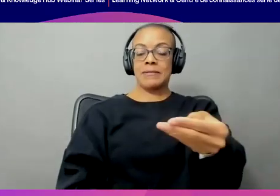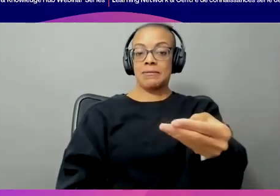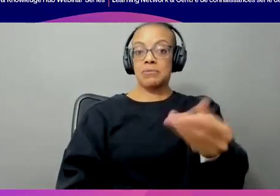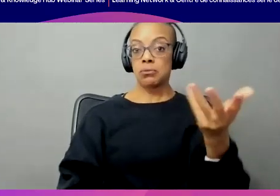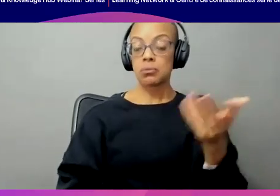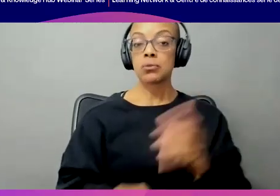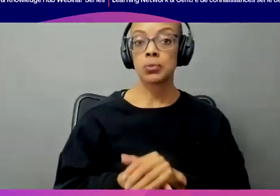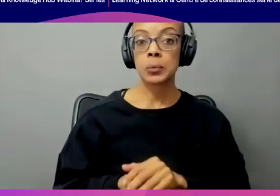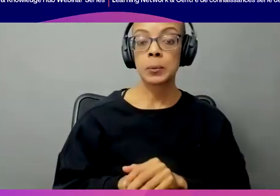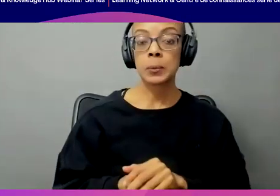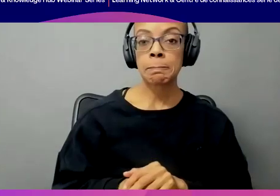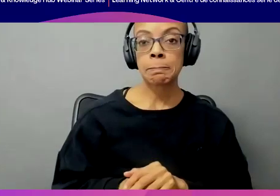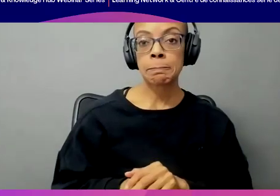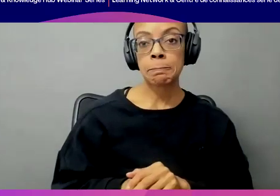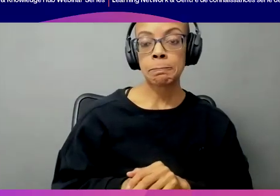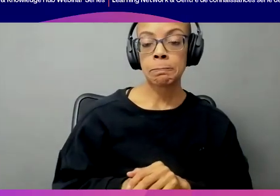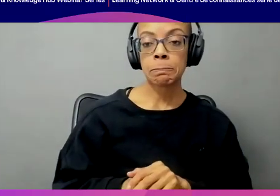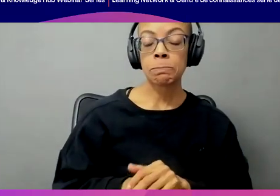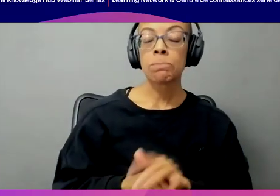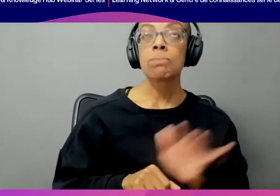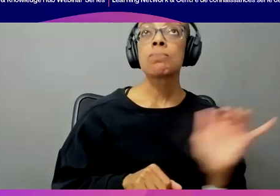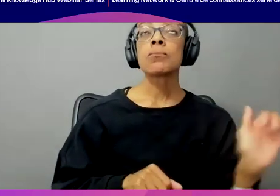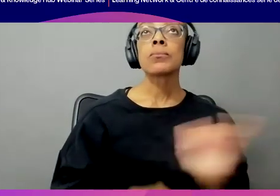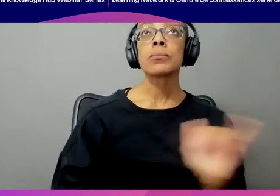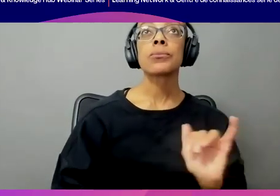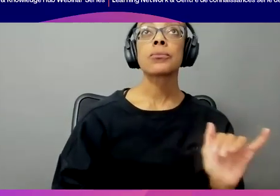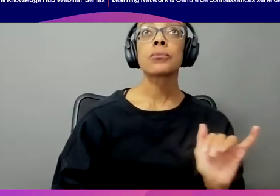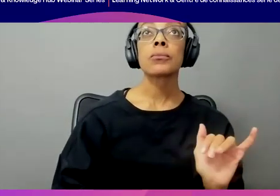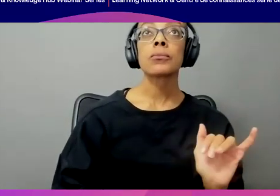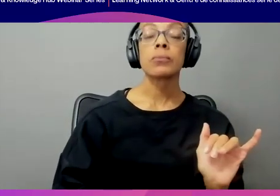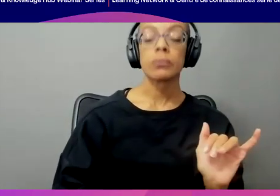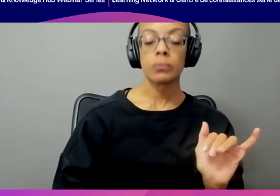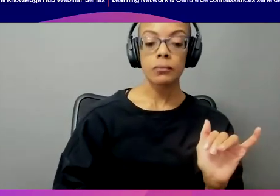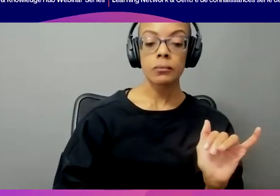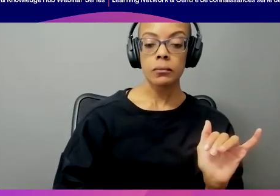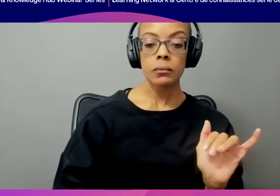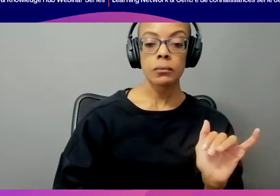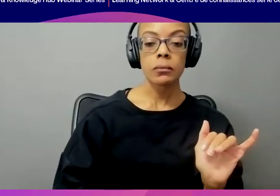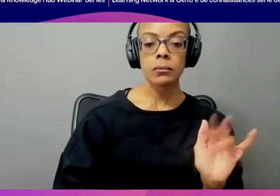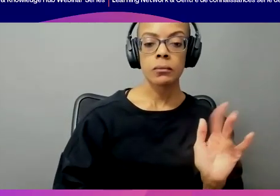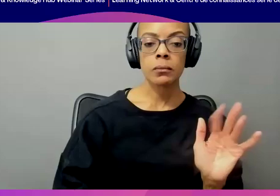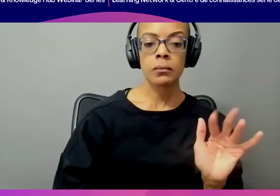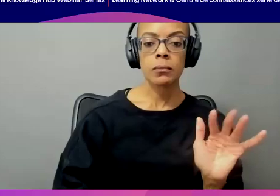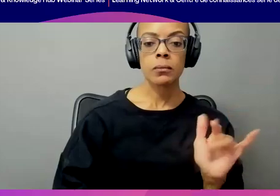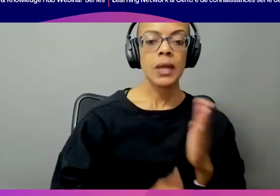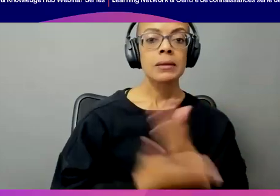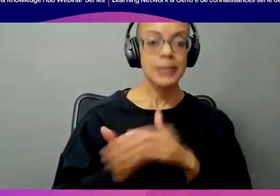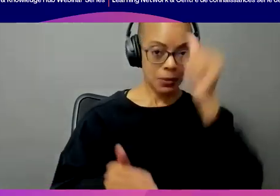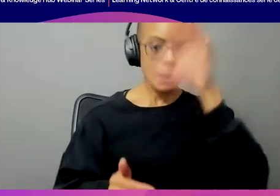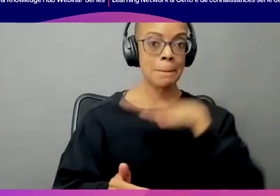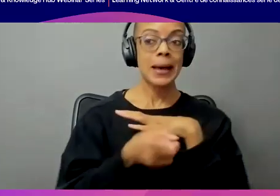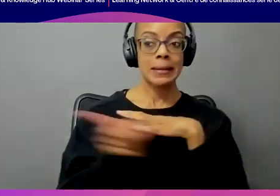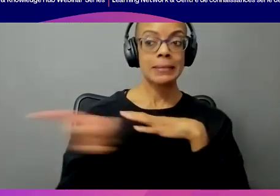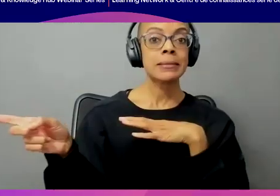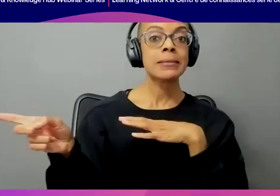seeing in the data. Also, I think that some of the guys, and this is probably not uncommon, talked about wanting